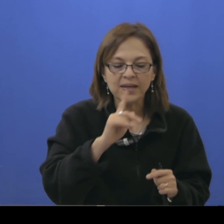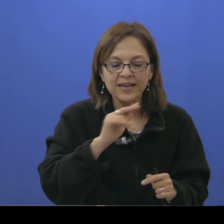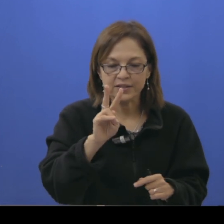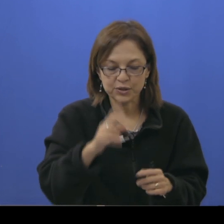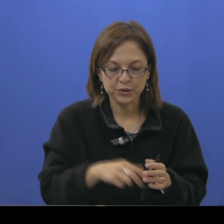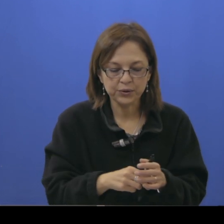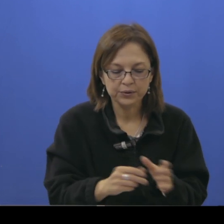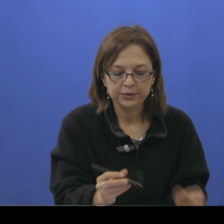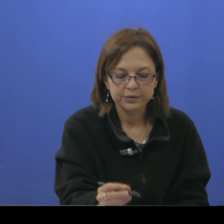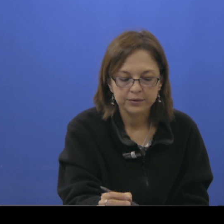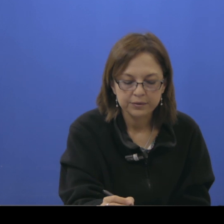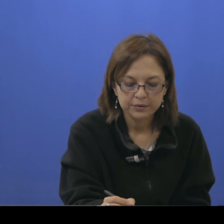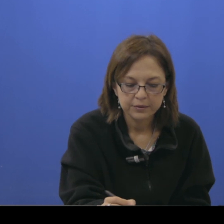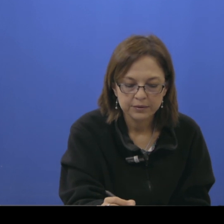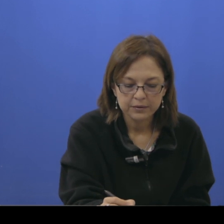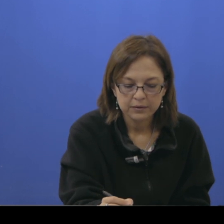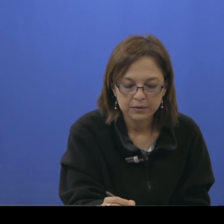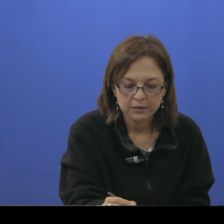B is 2.